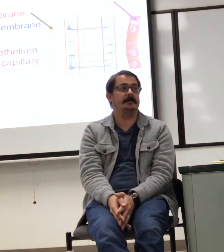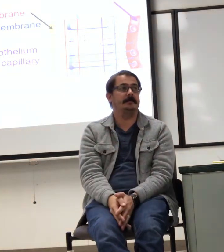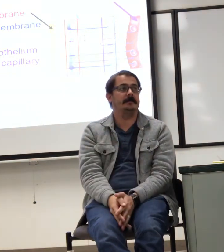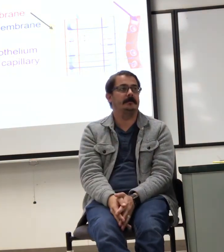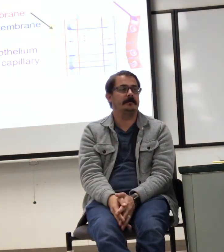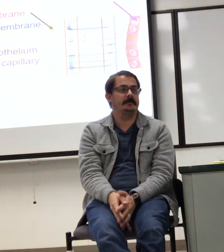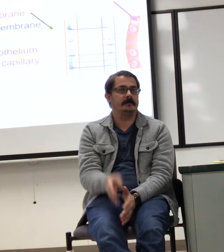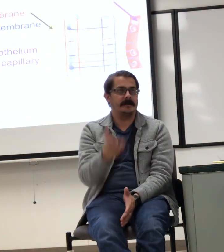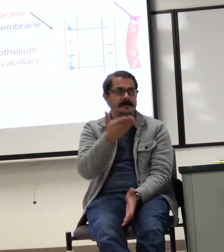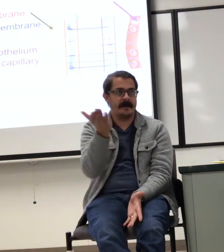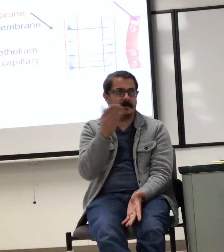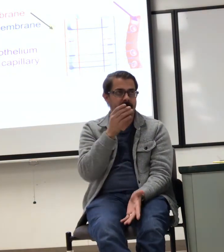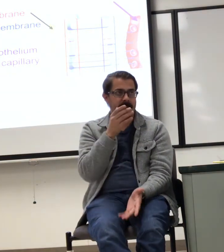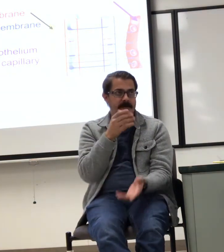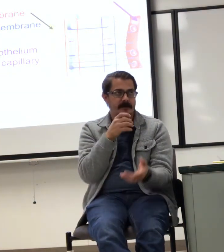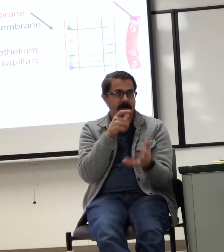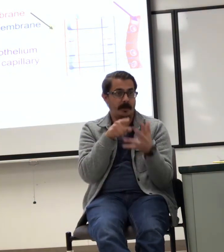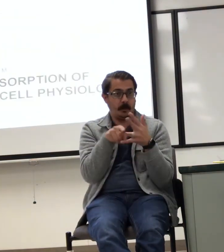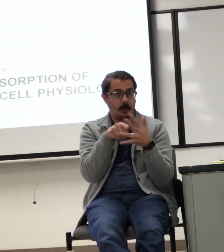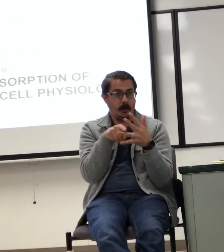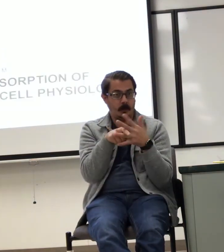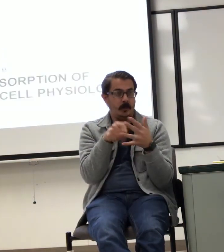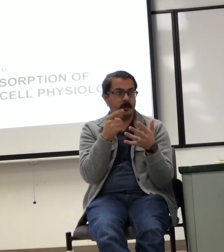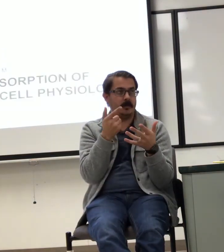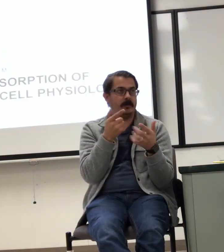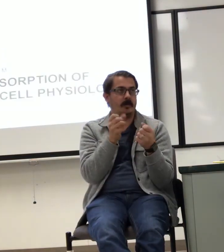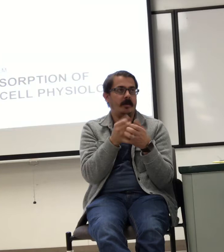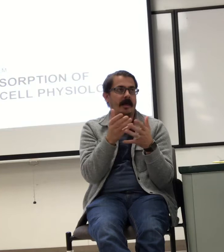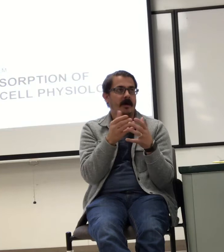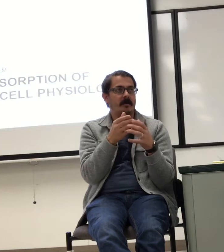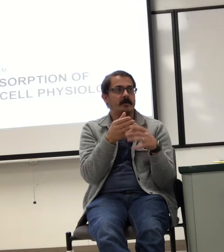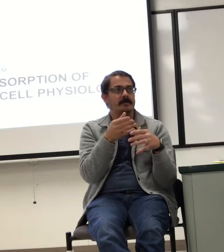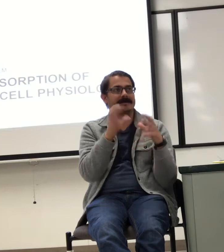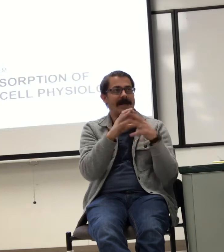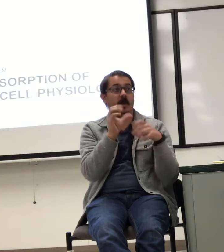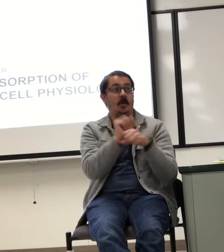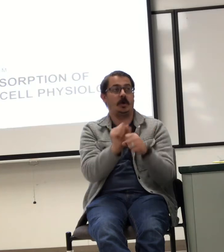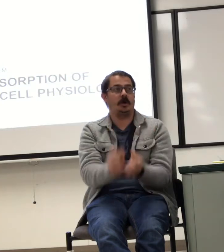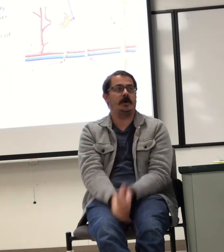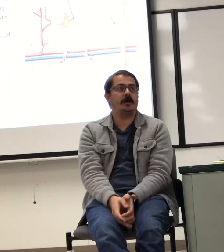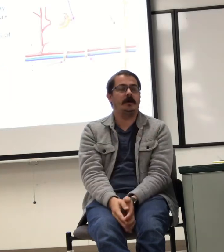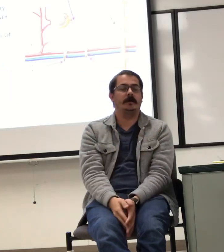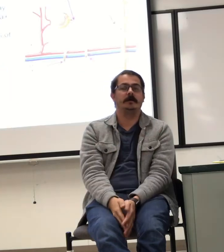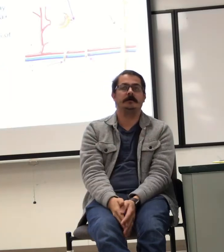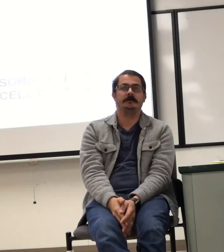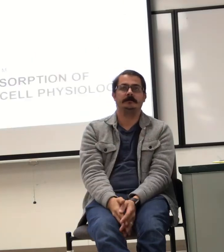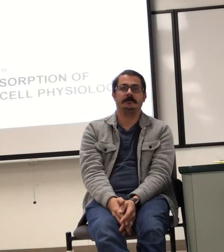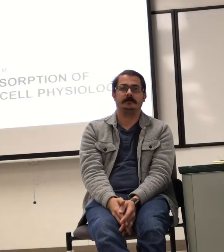just doesn't leak through without cell work.